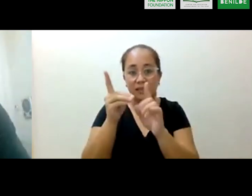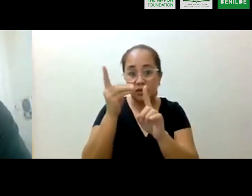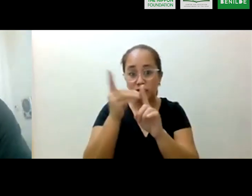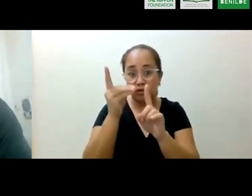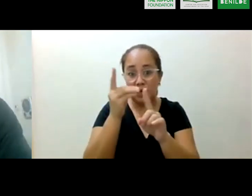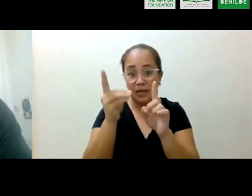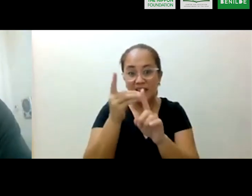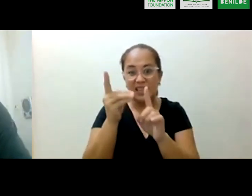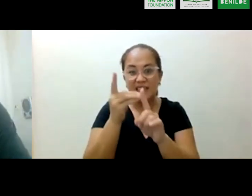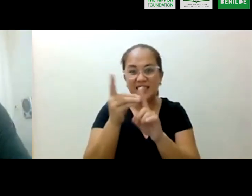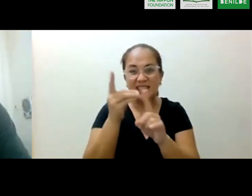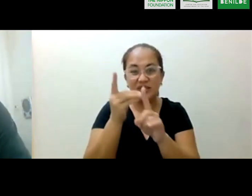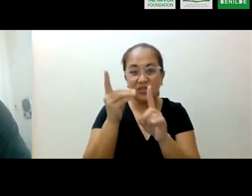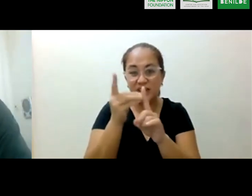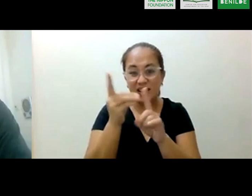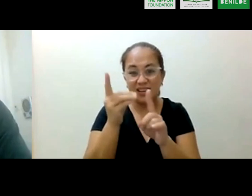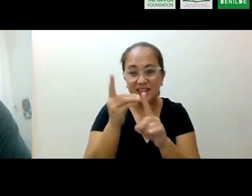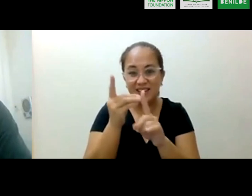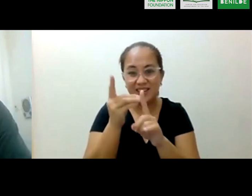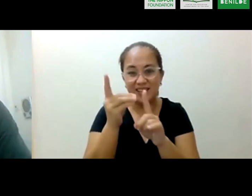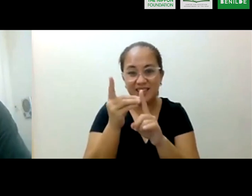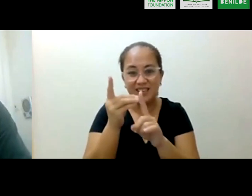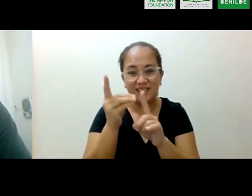were a right-handed signer.